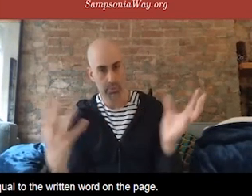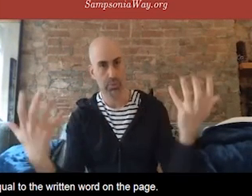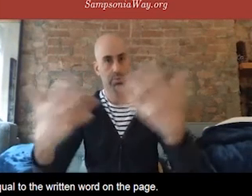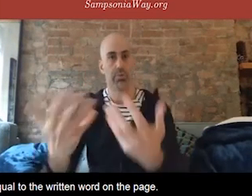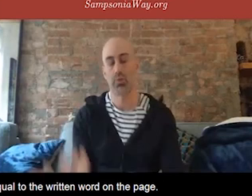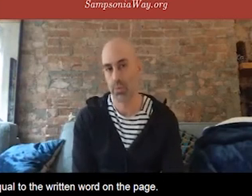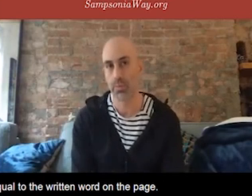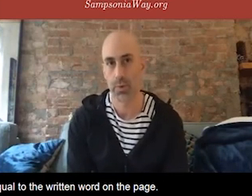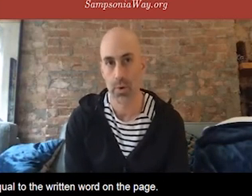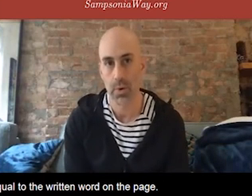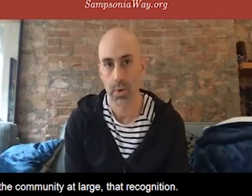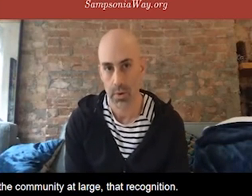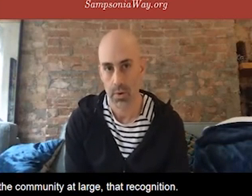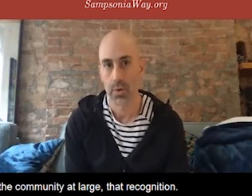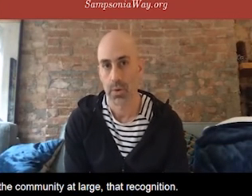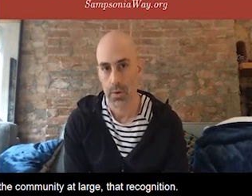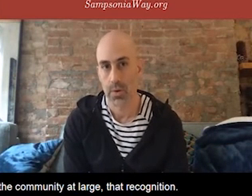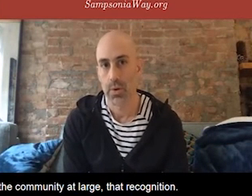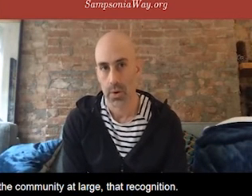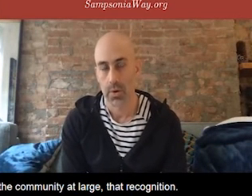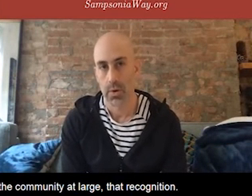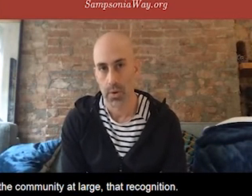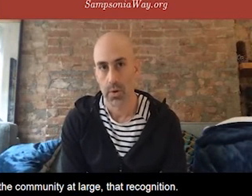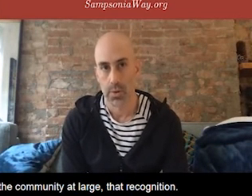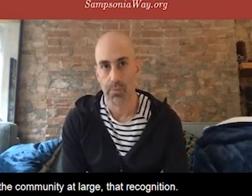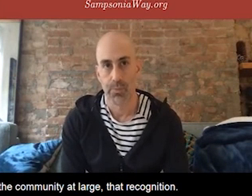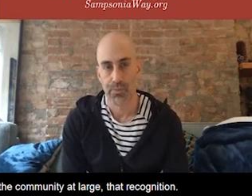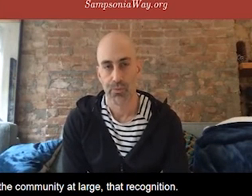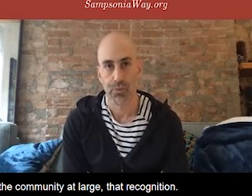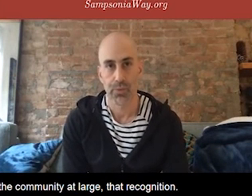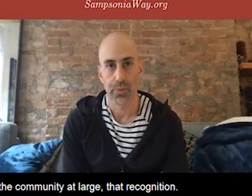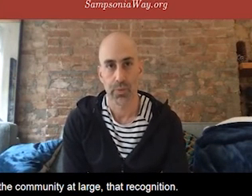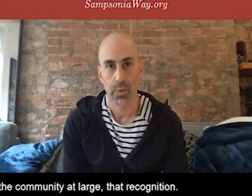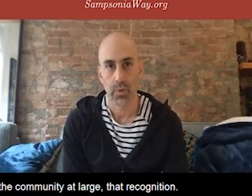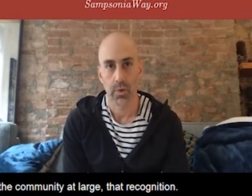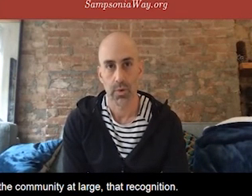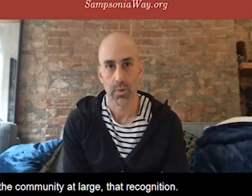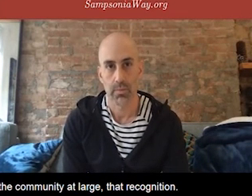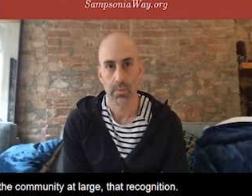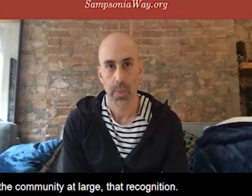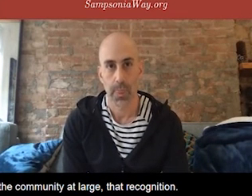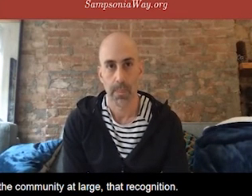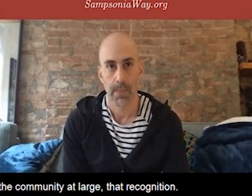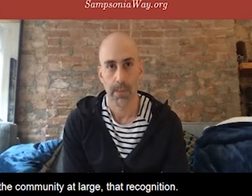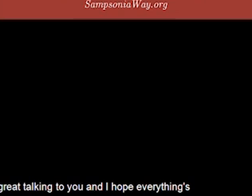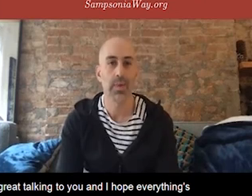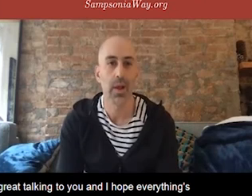equal to the written word on the page. So I would like to see that happen from the community at large, that